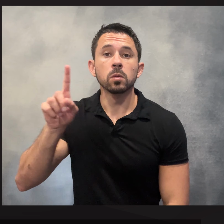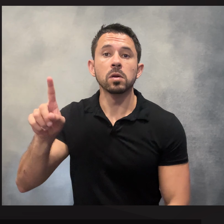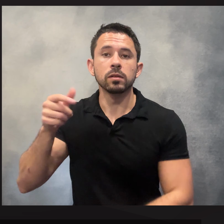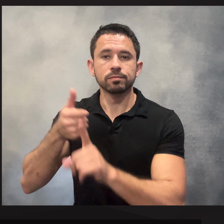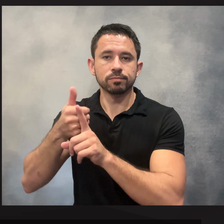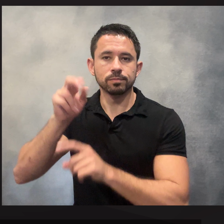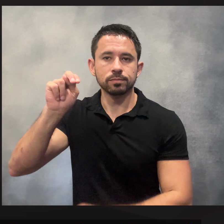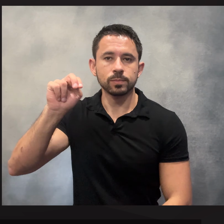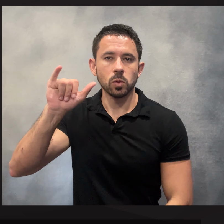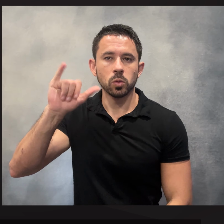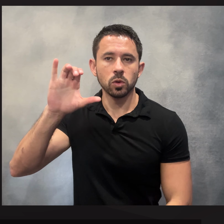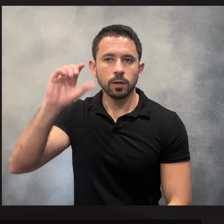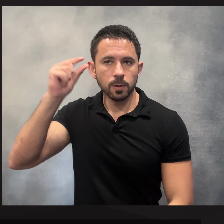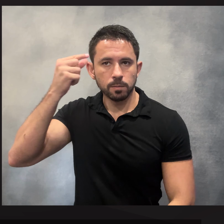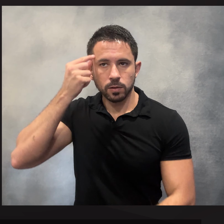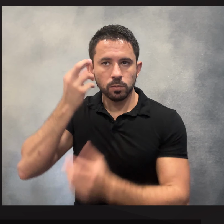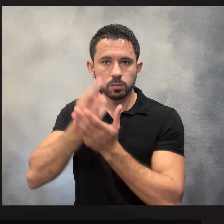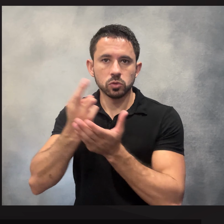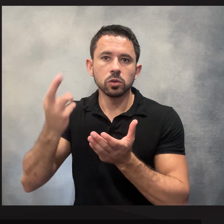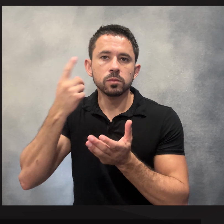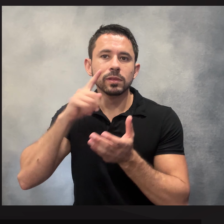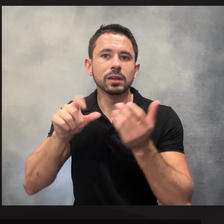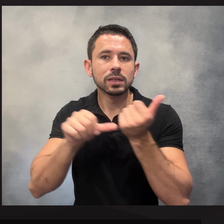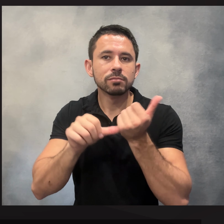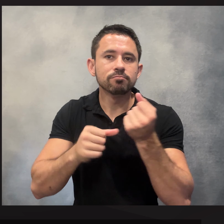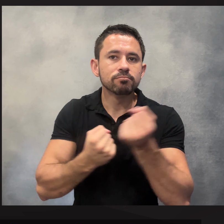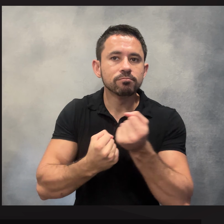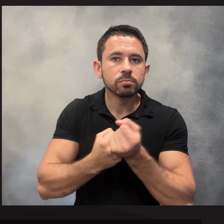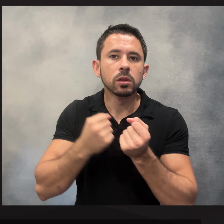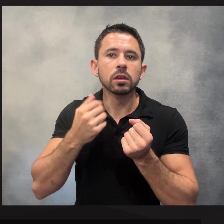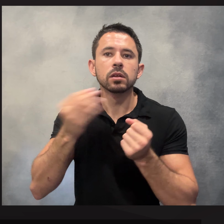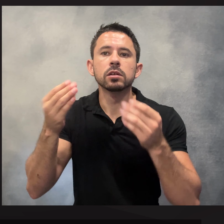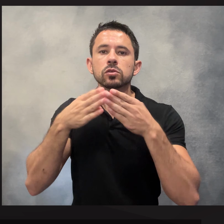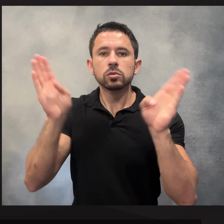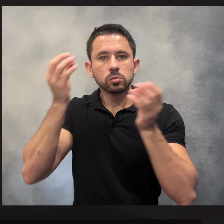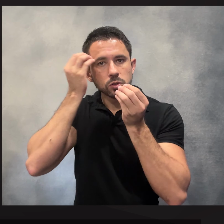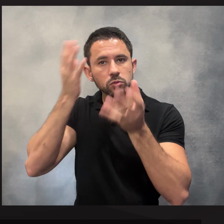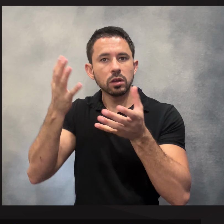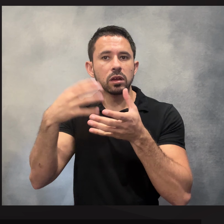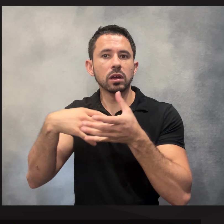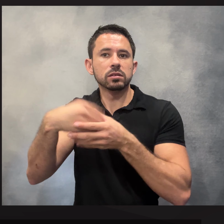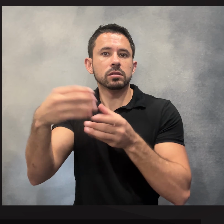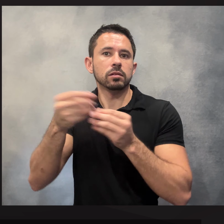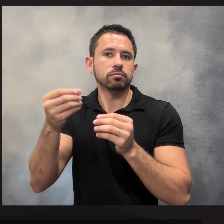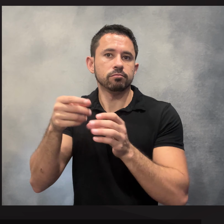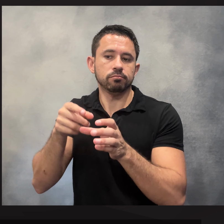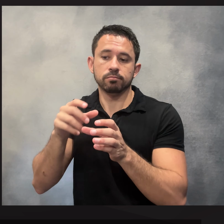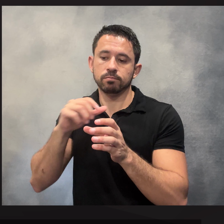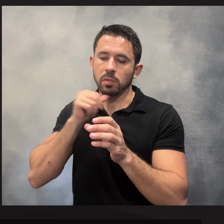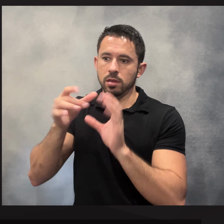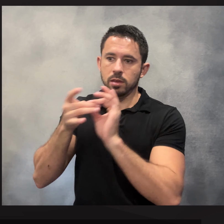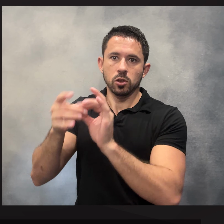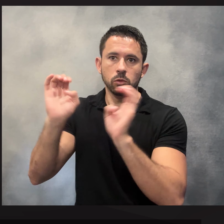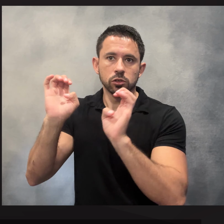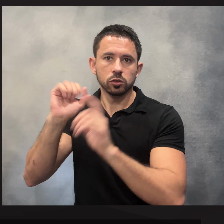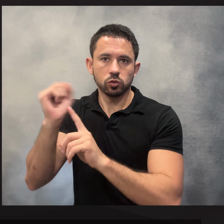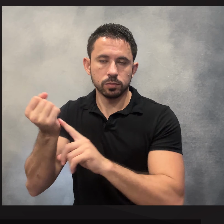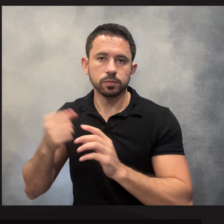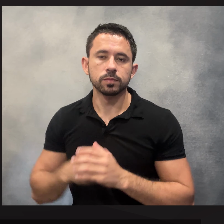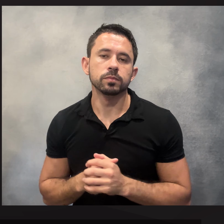311 is a New York City government resource for assistance and general information for non-emergency